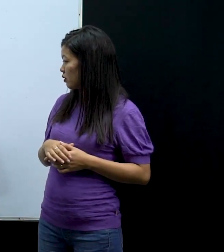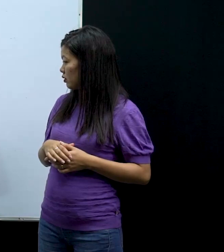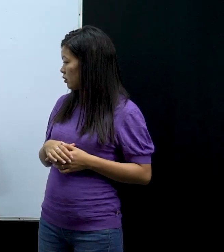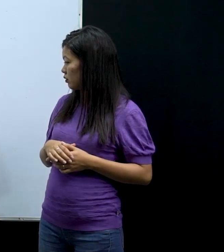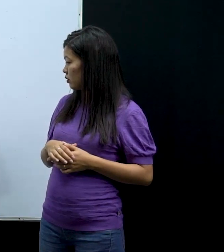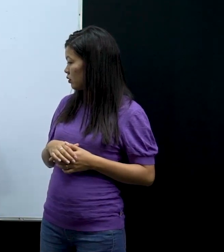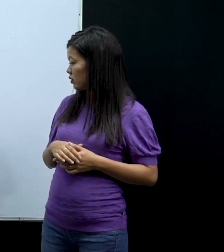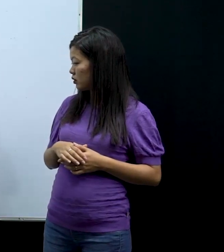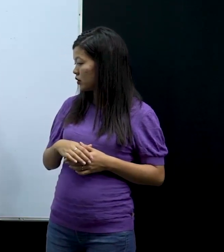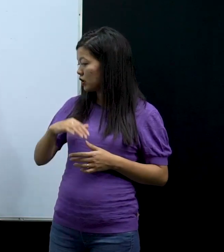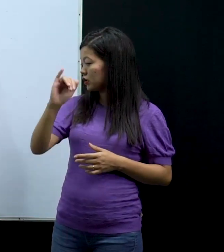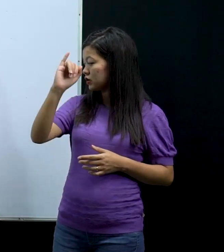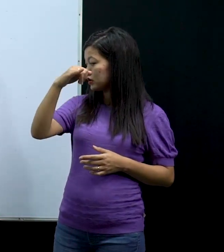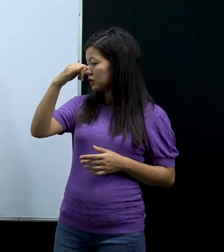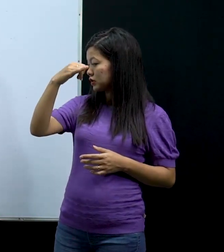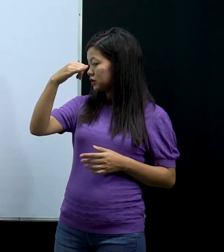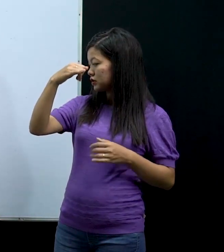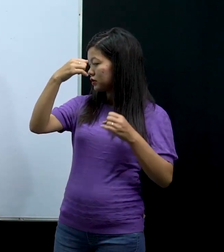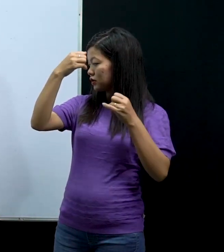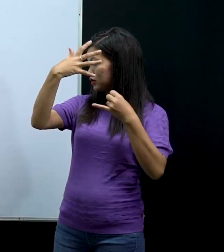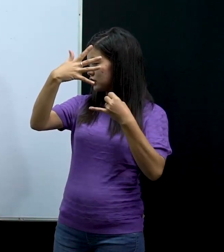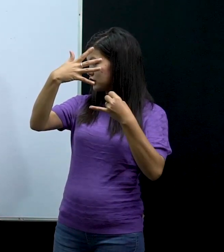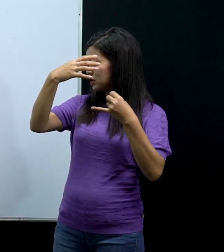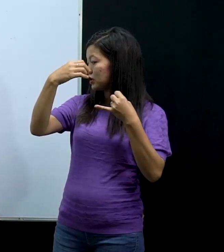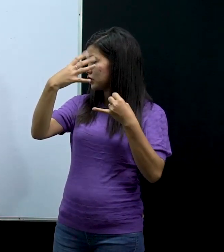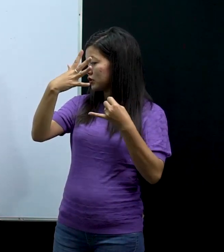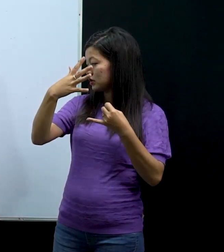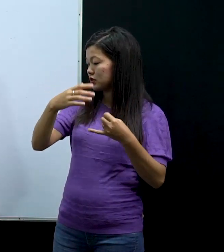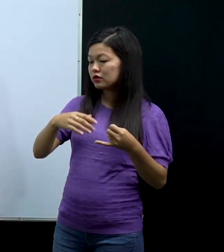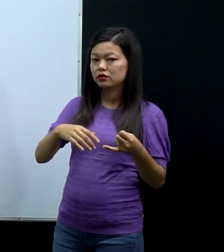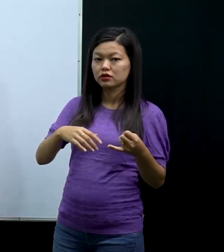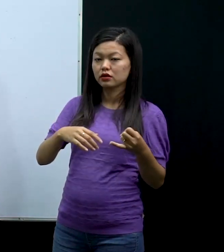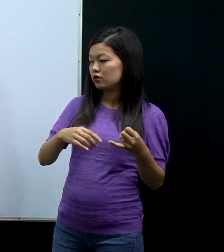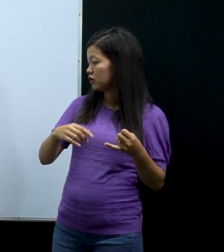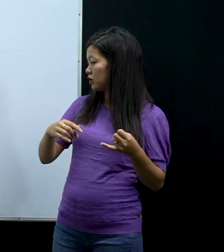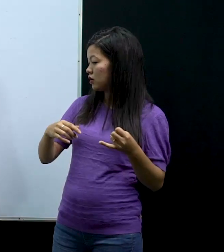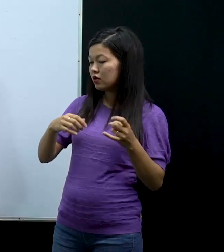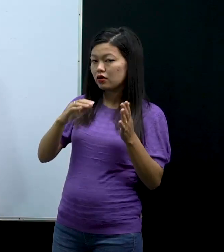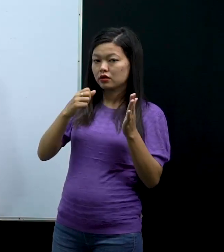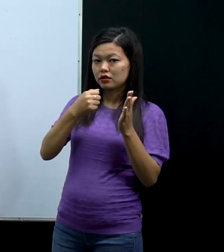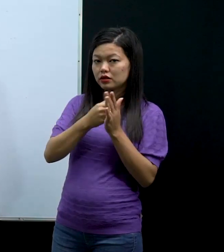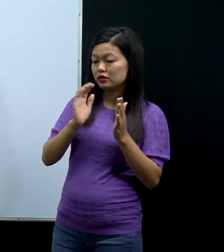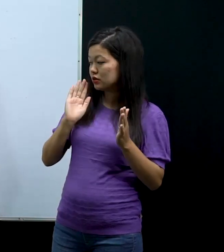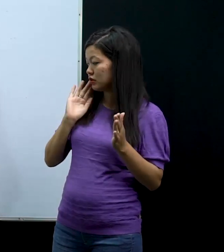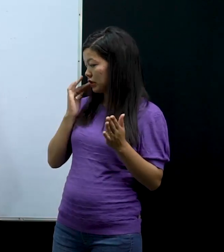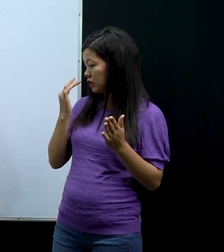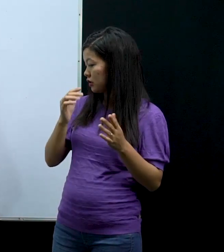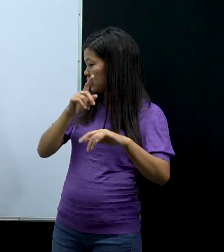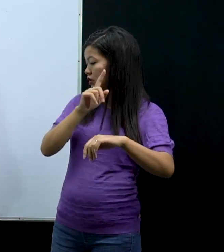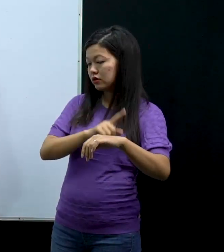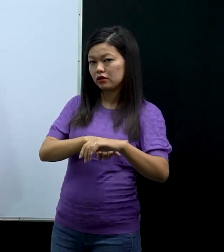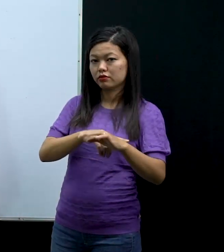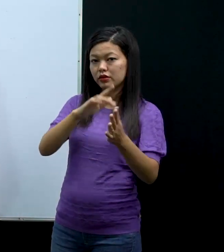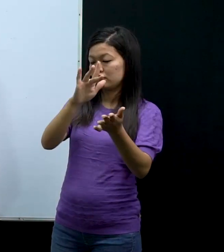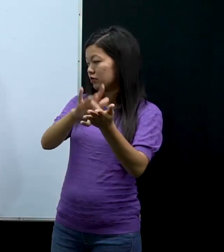And after that, you can write the complementary clause. Complementary clause, yours faithfully, yours sincerely, whatever you want to